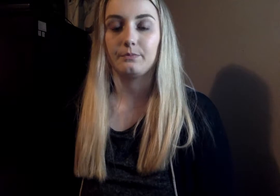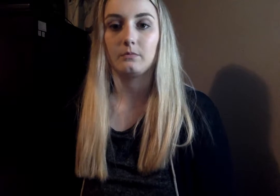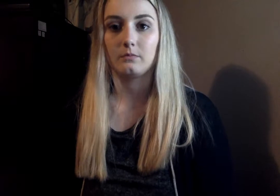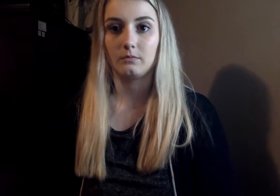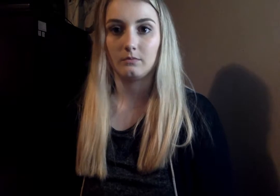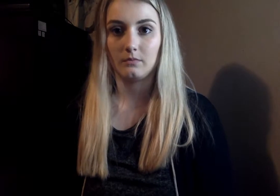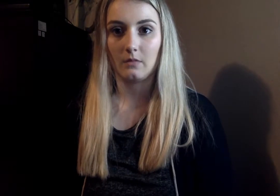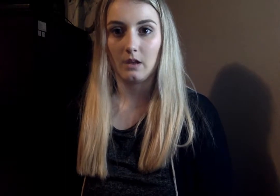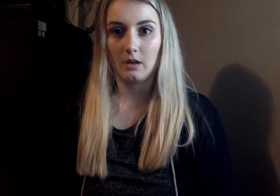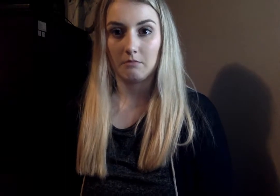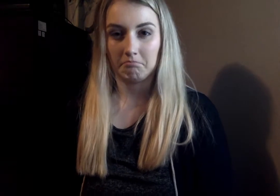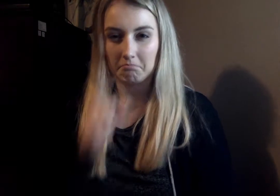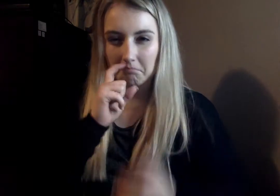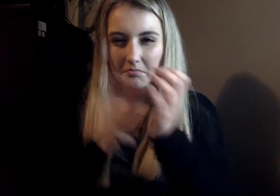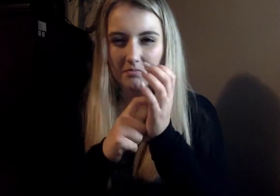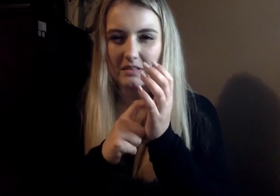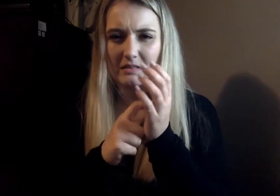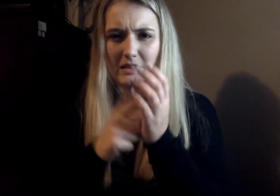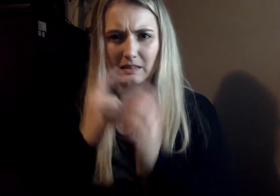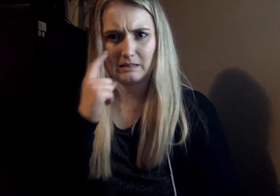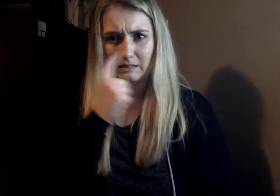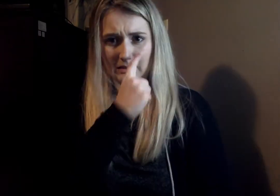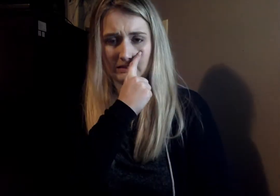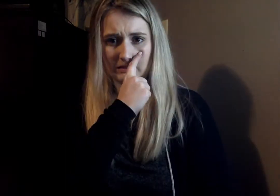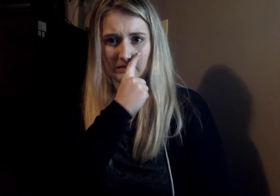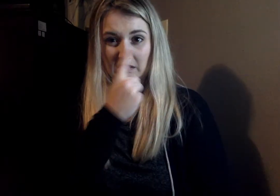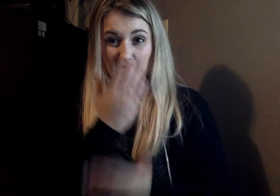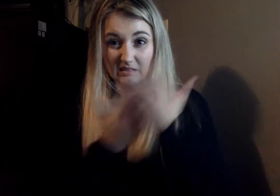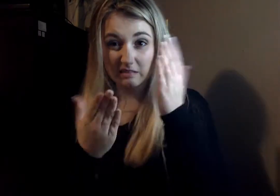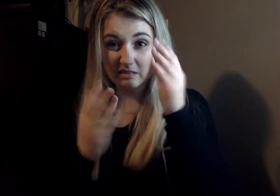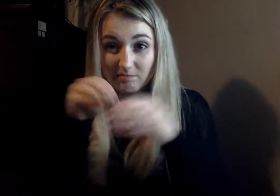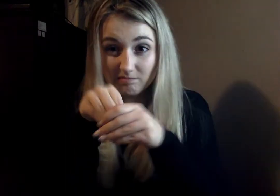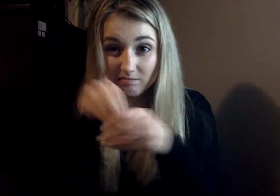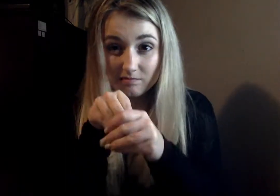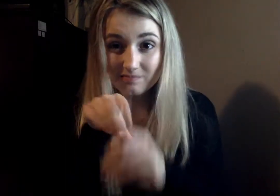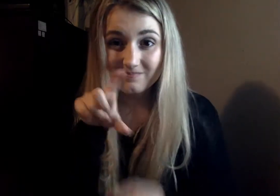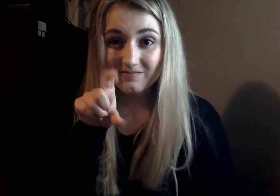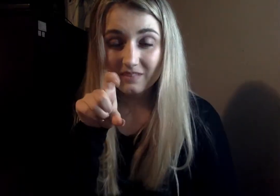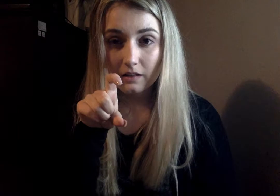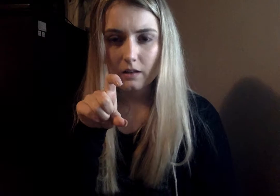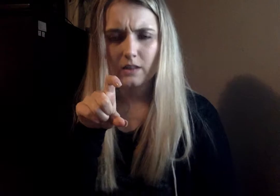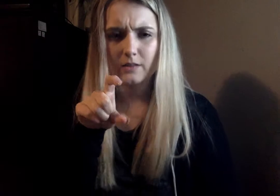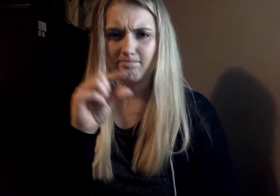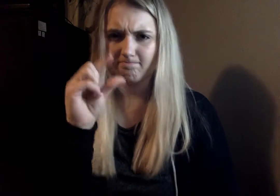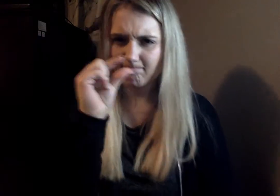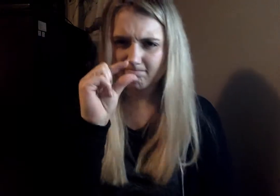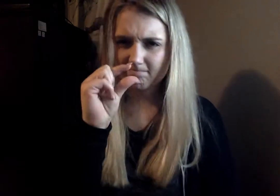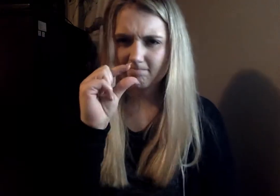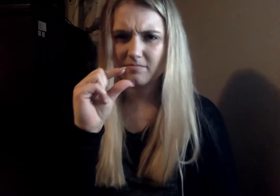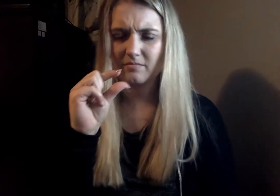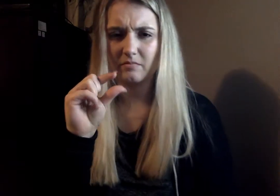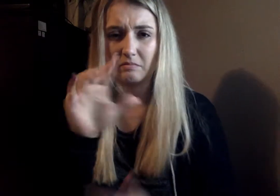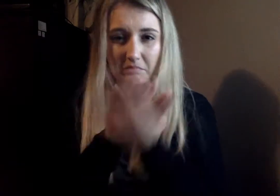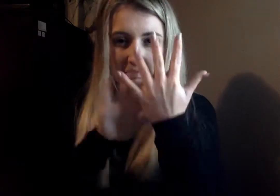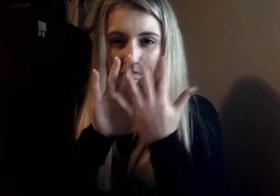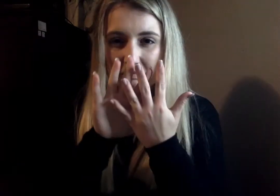Have you ever noticed something swimming in your field of vision? It may look like a tiny worm or transparent blob, and whenever